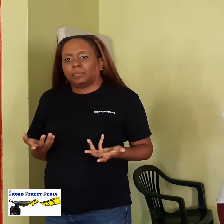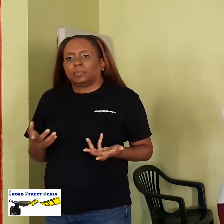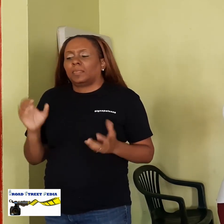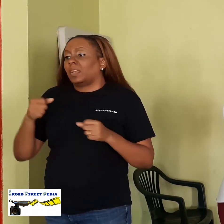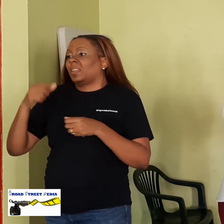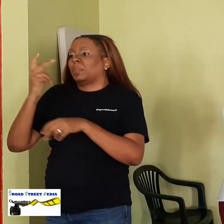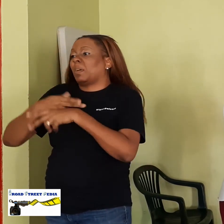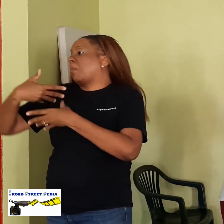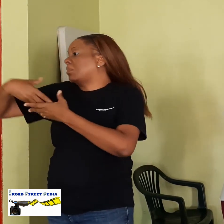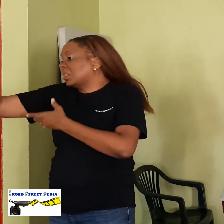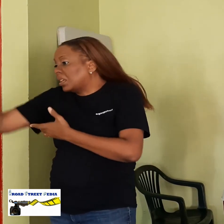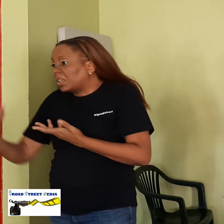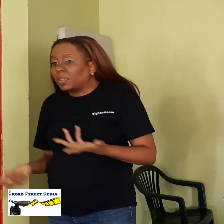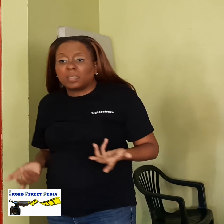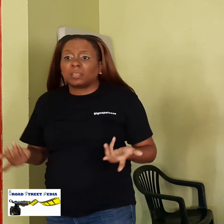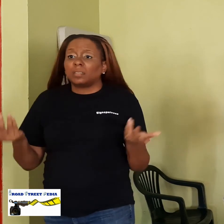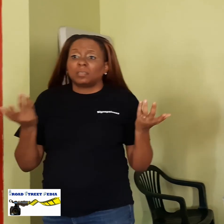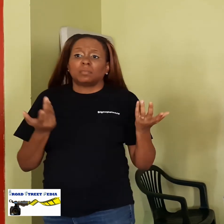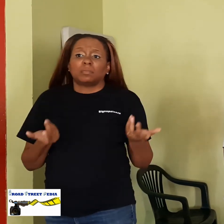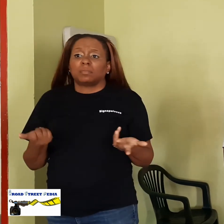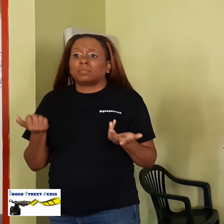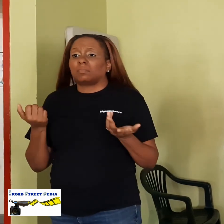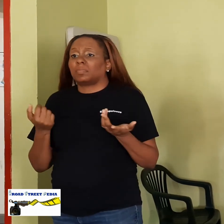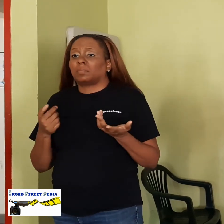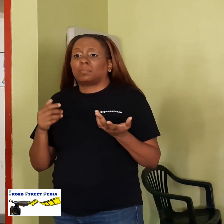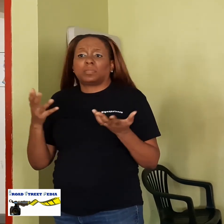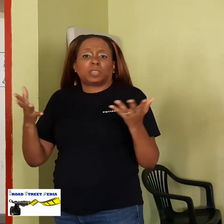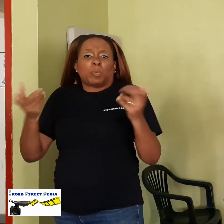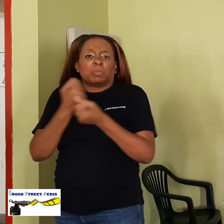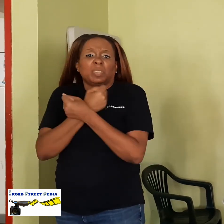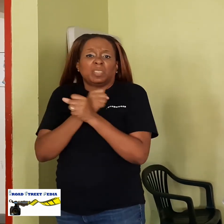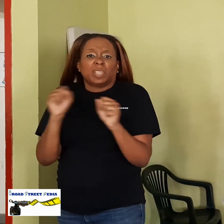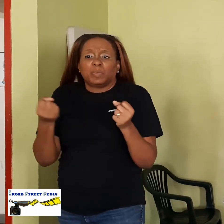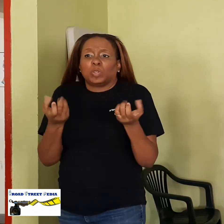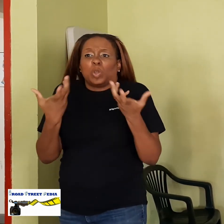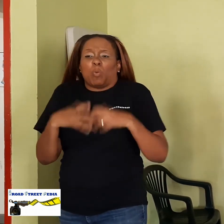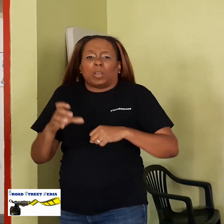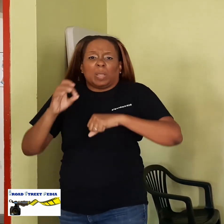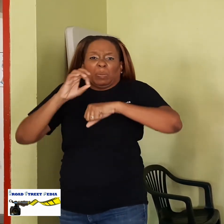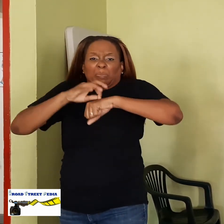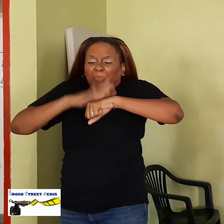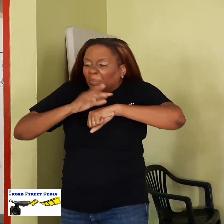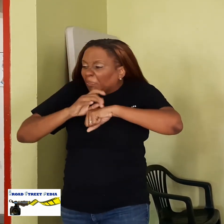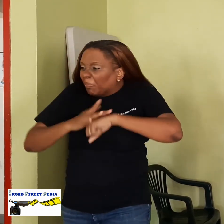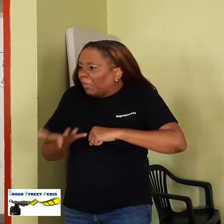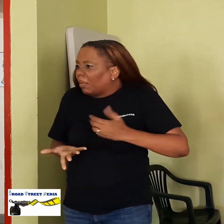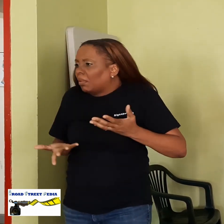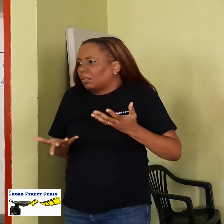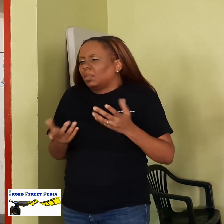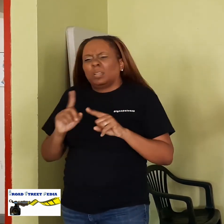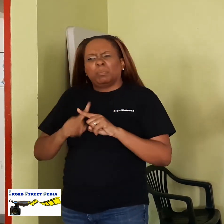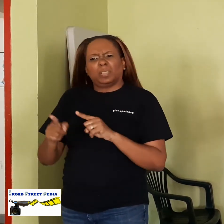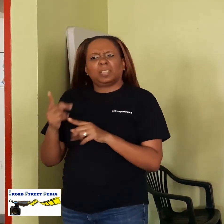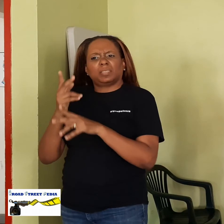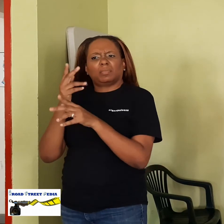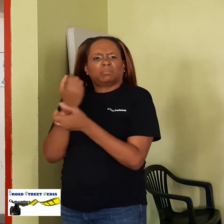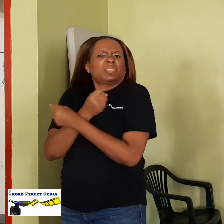outside or into a safe bun from pests and rodents and other things that will attack that crop.